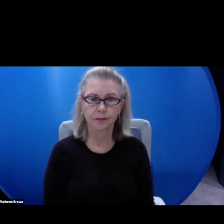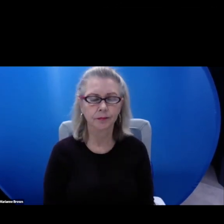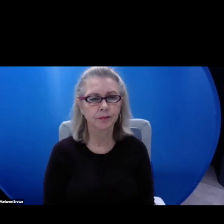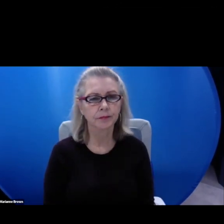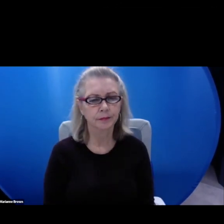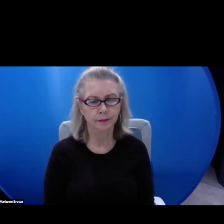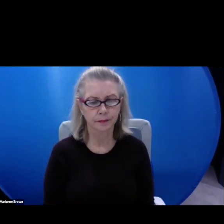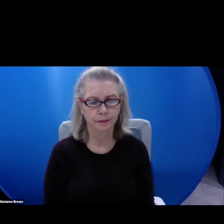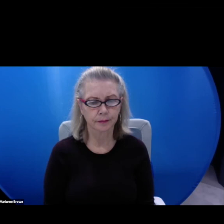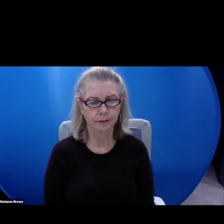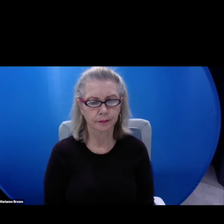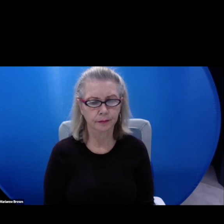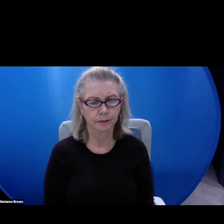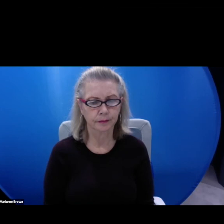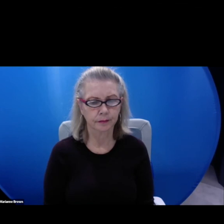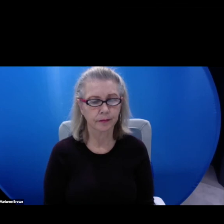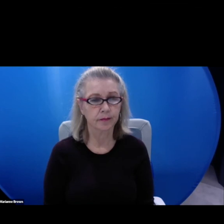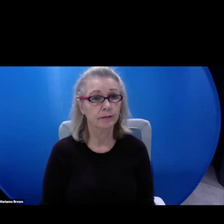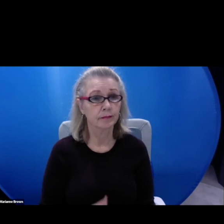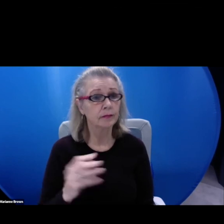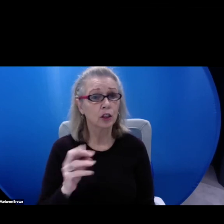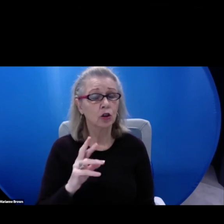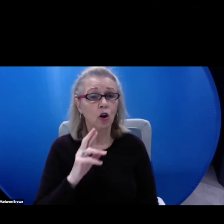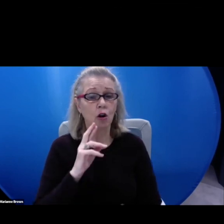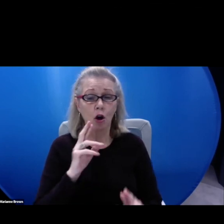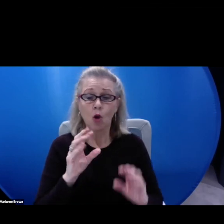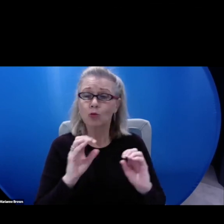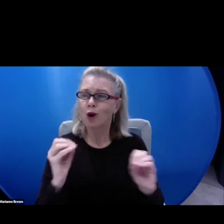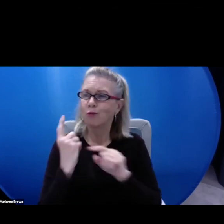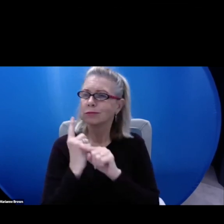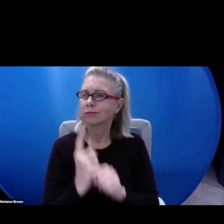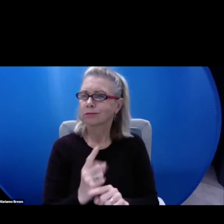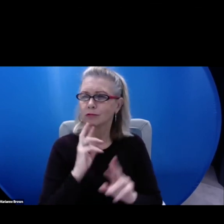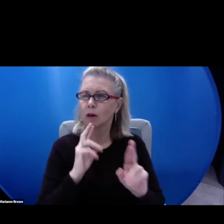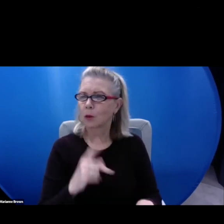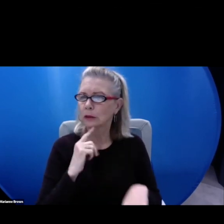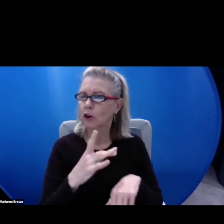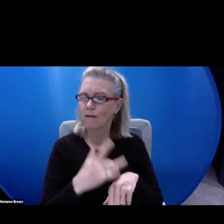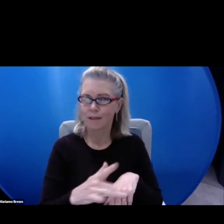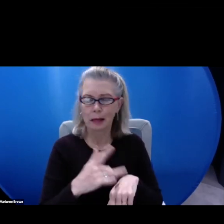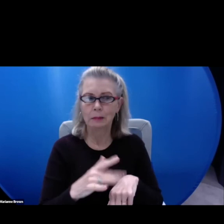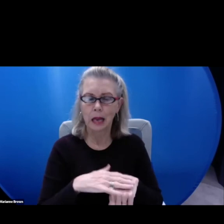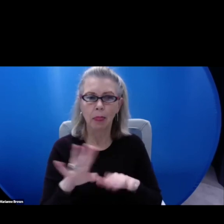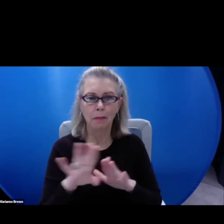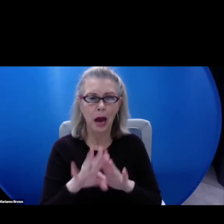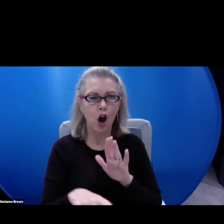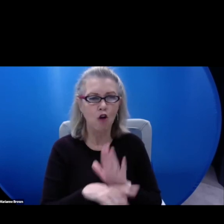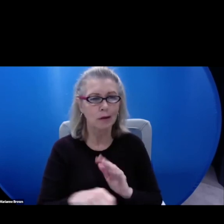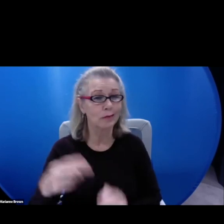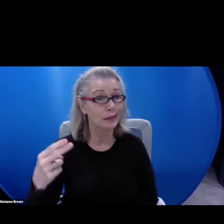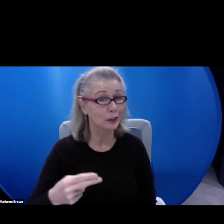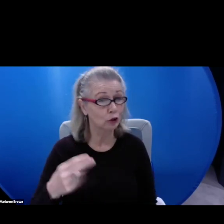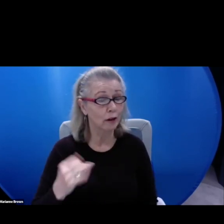No consistent reports are available on the background and history of artist residencies.